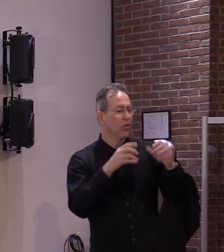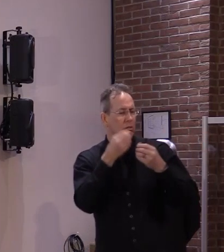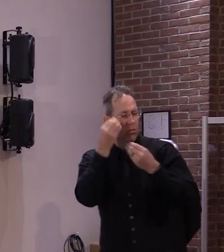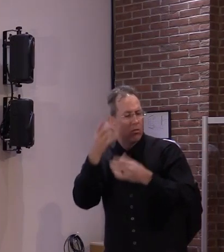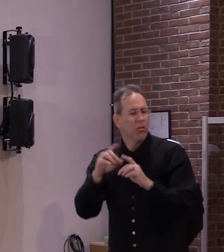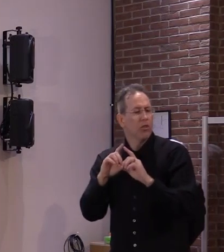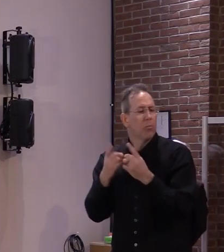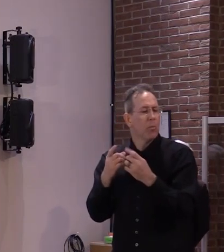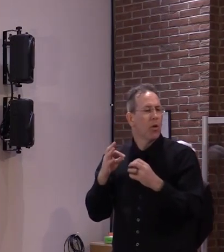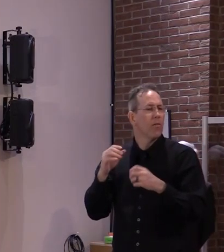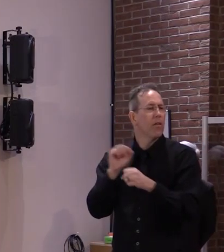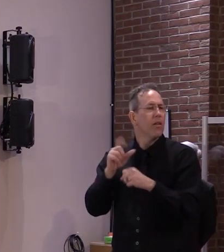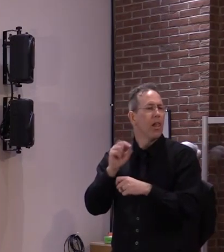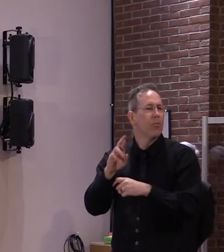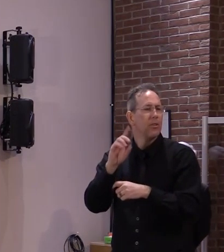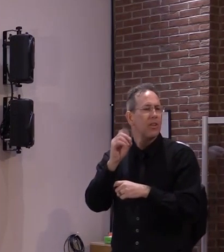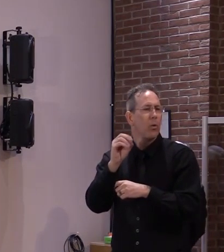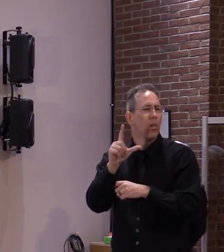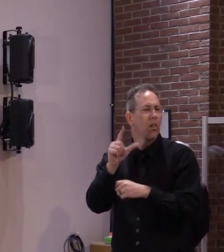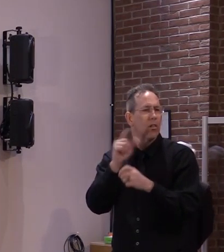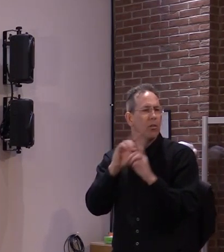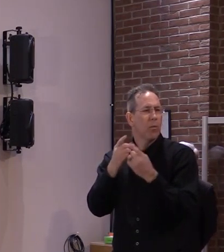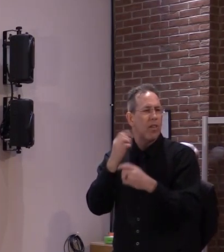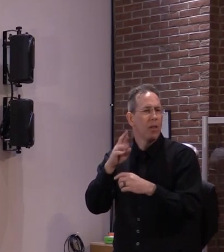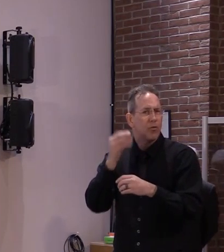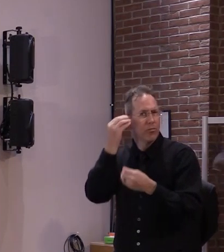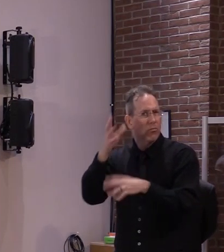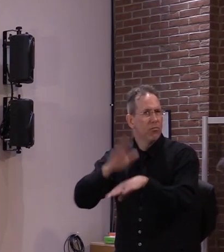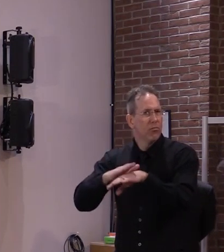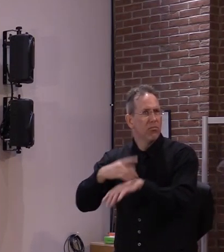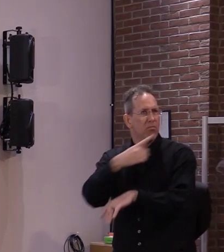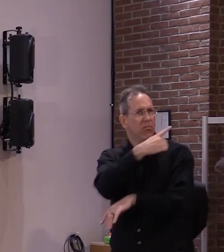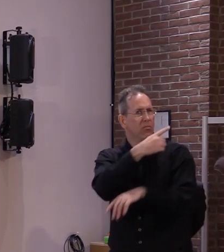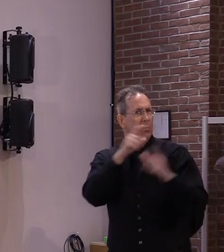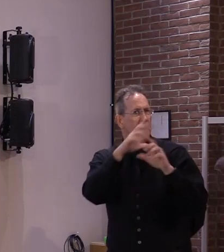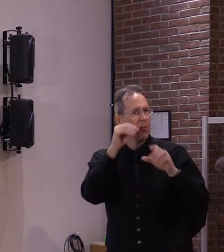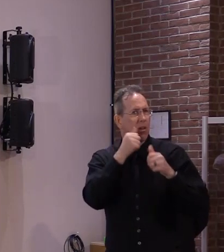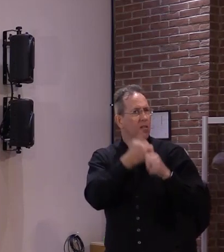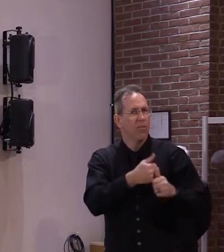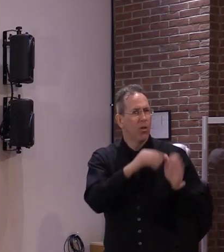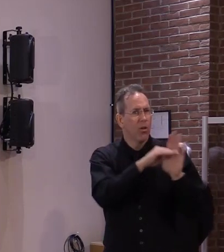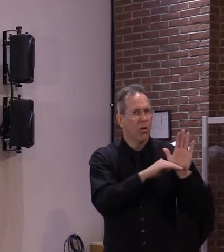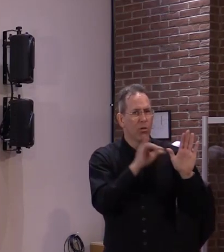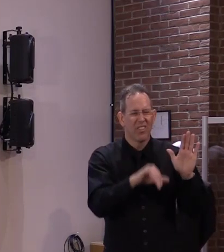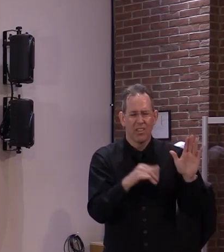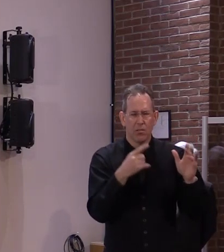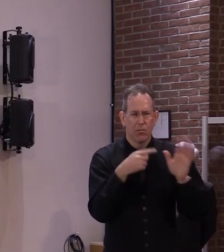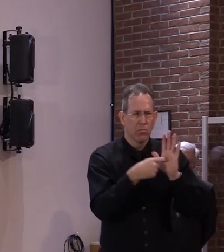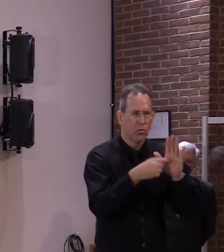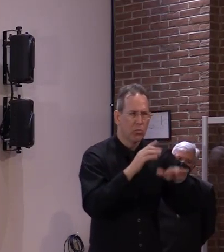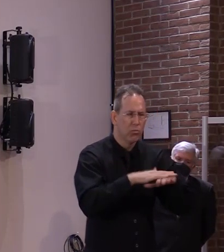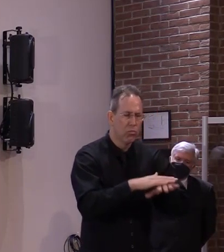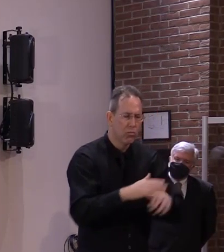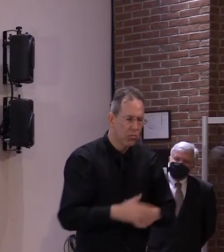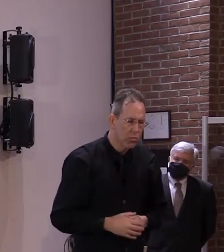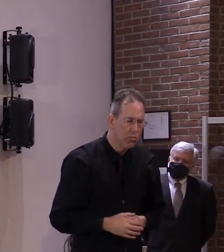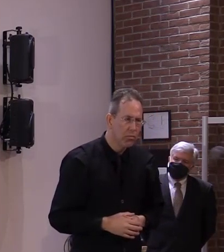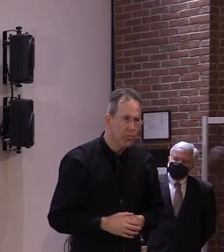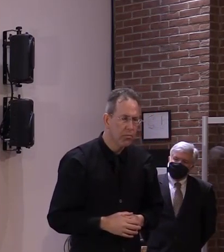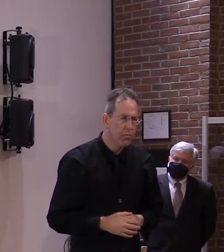that educational front that the governor described. So the